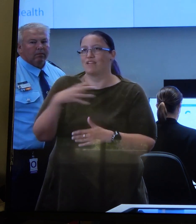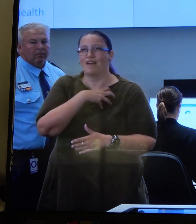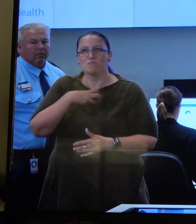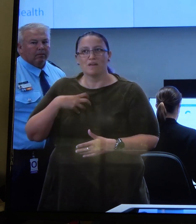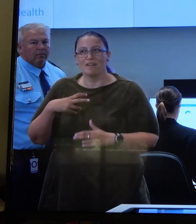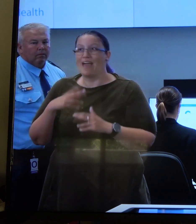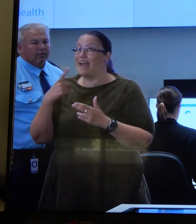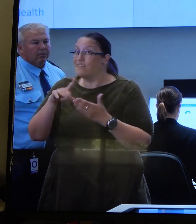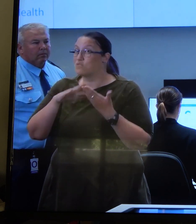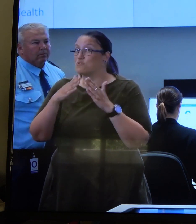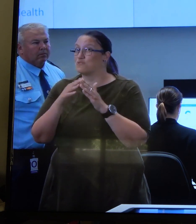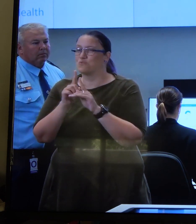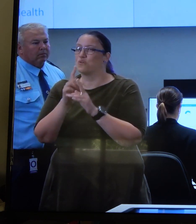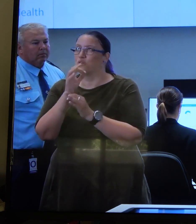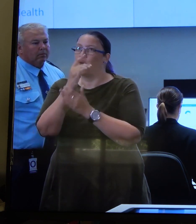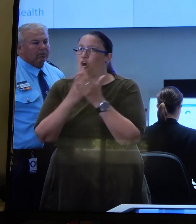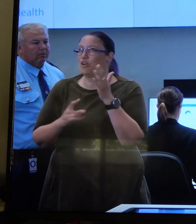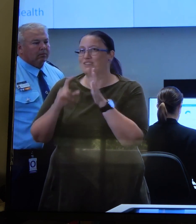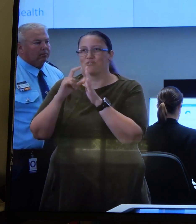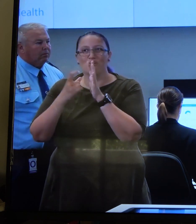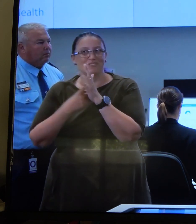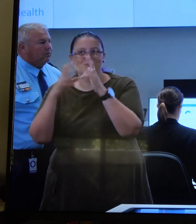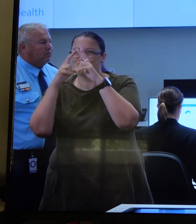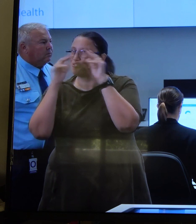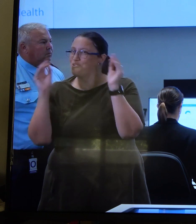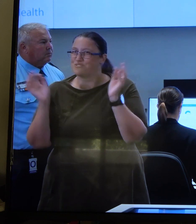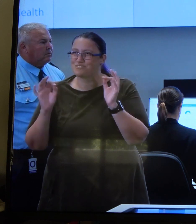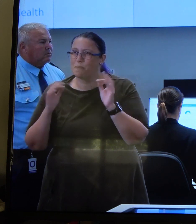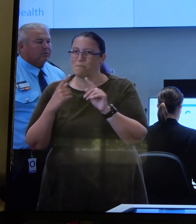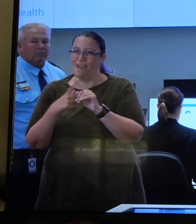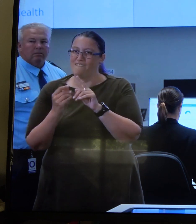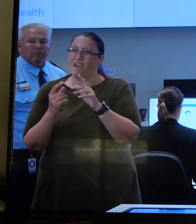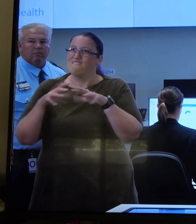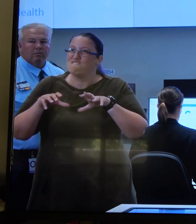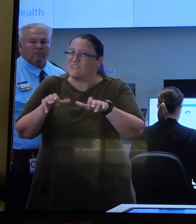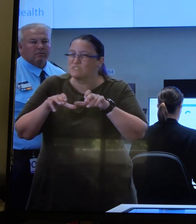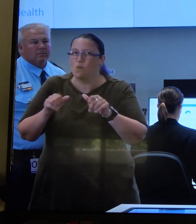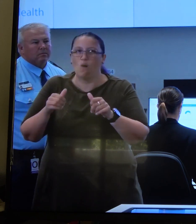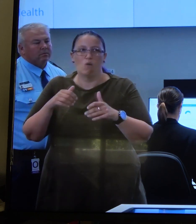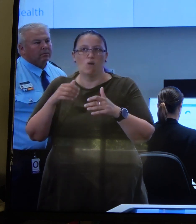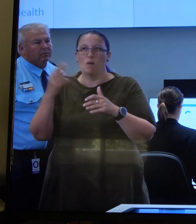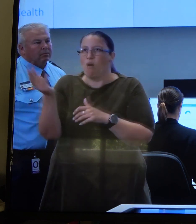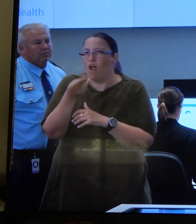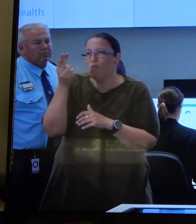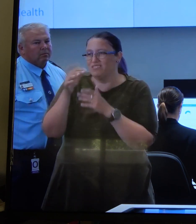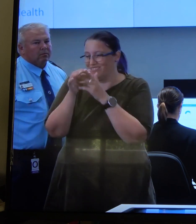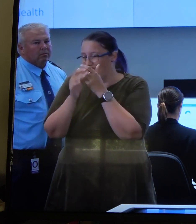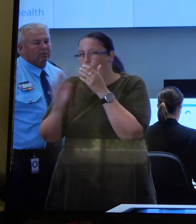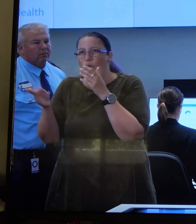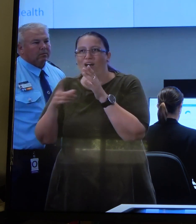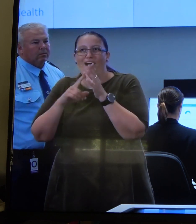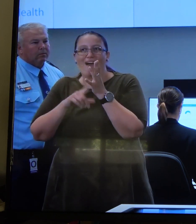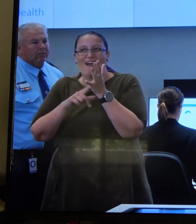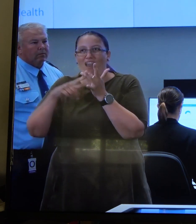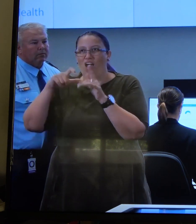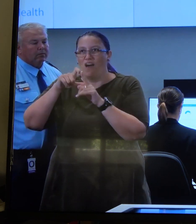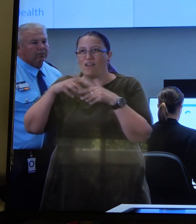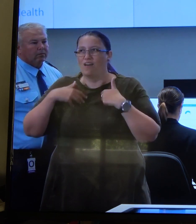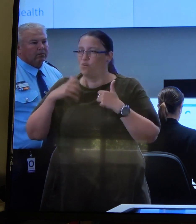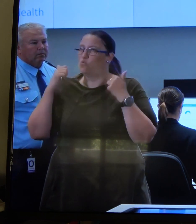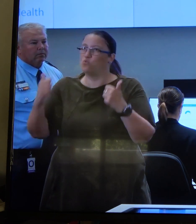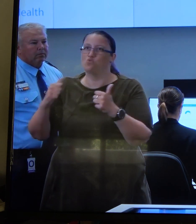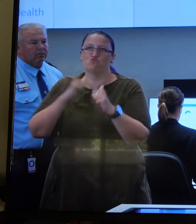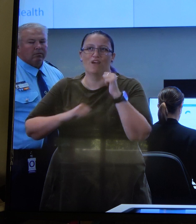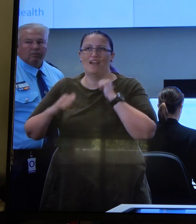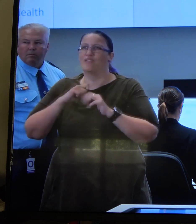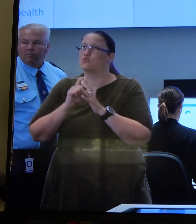health staff. It's not just the doctors, it's not just the nurses, it's the allied health staff and the paramedics. But they're all well trained and they're doing their job, and I thank